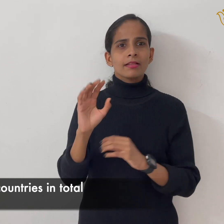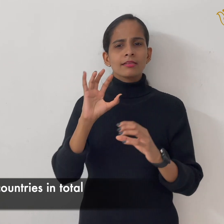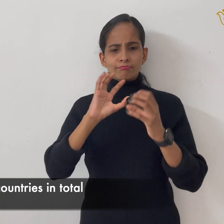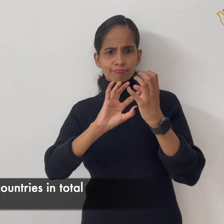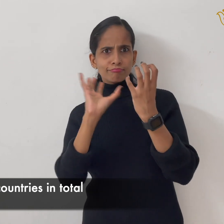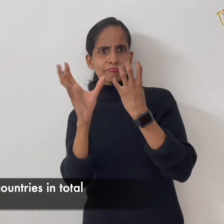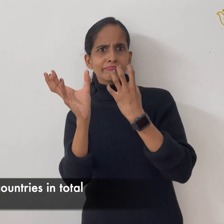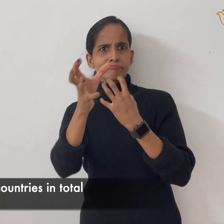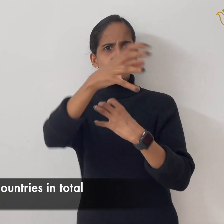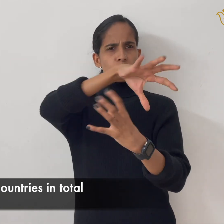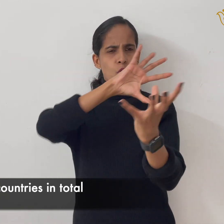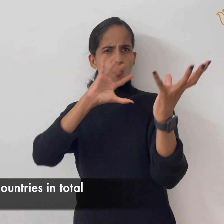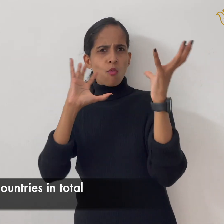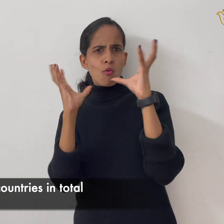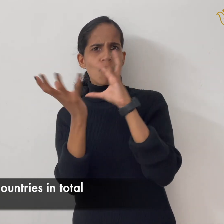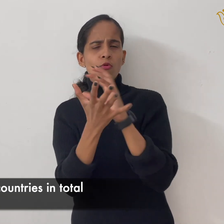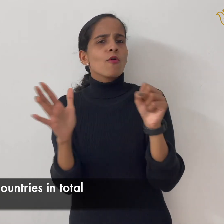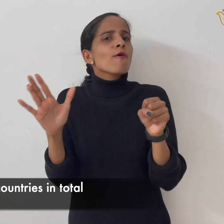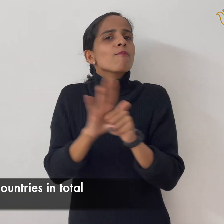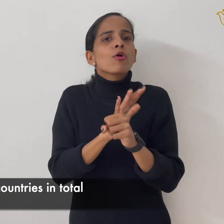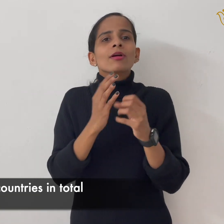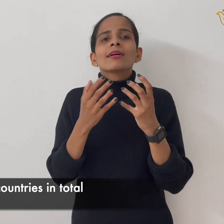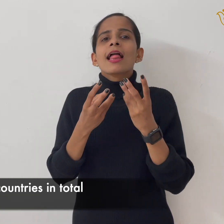195 countries in total.